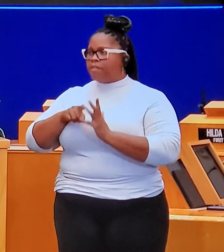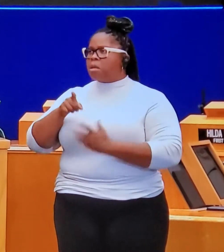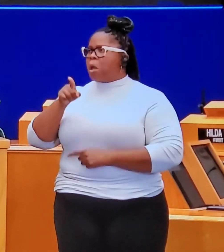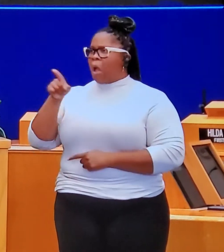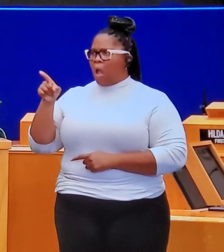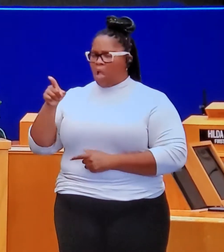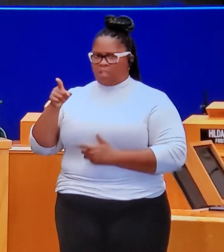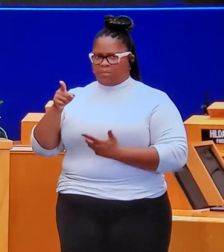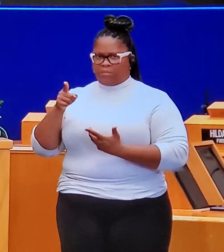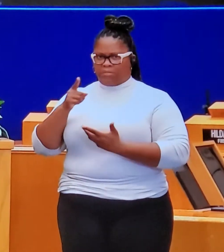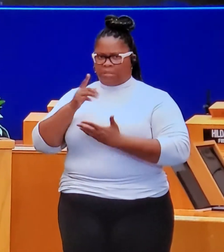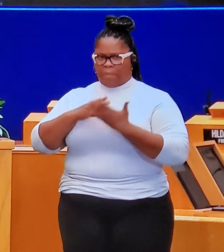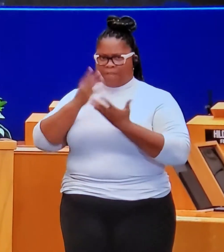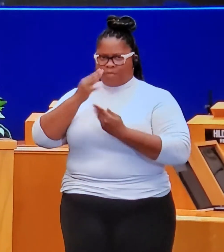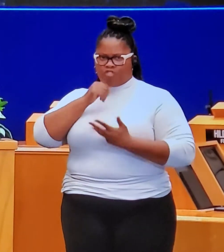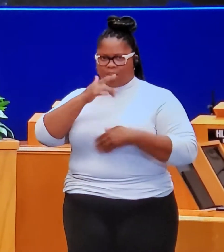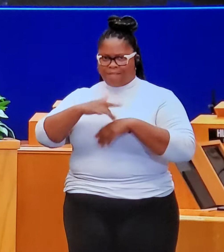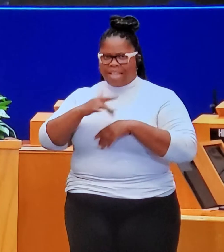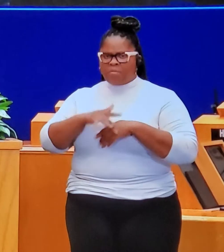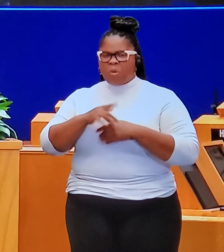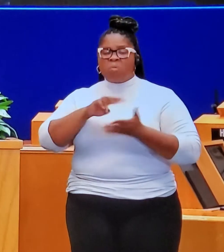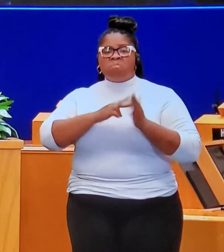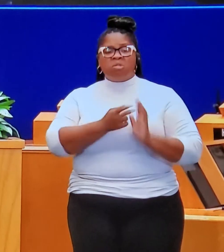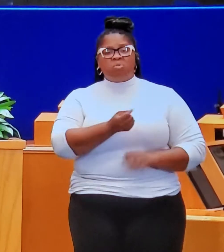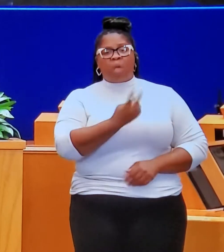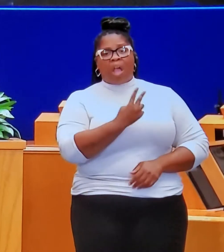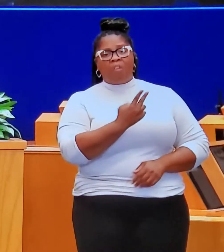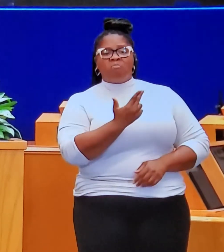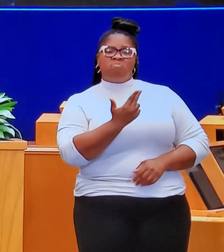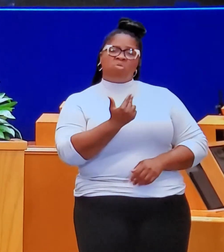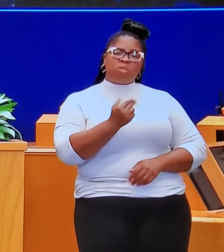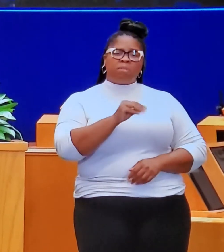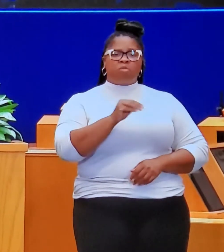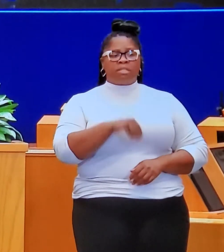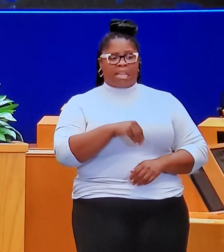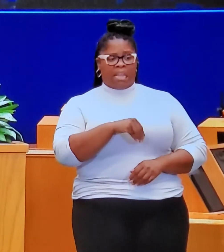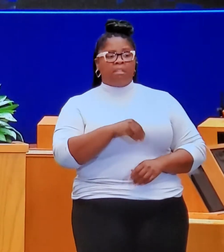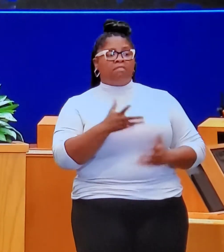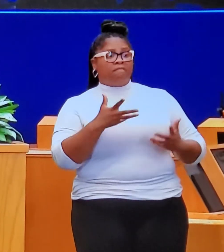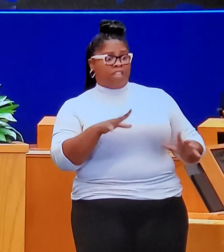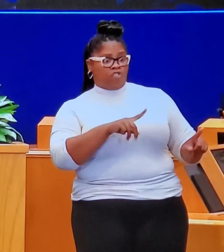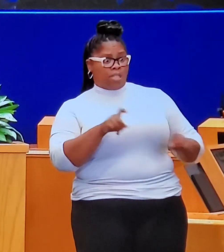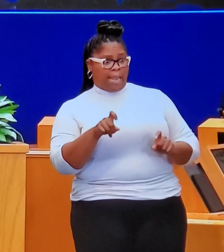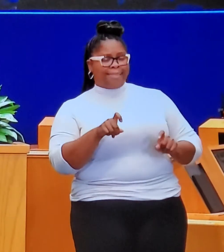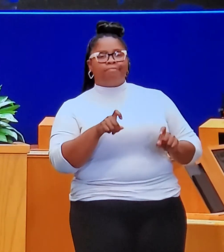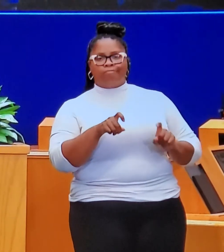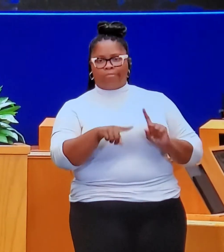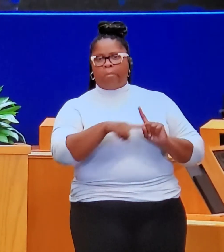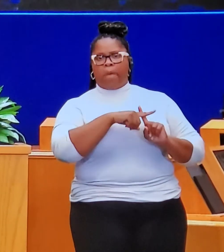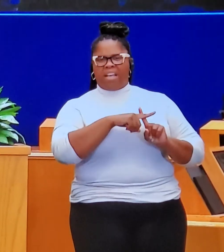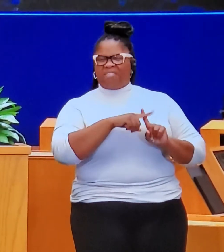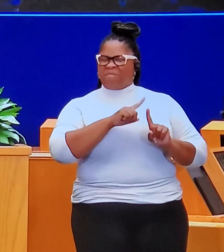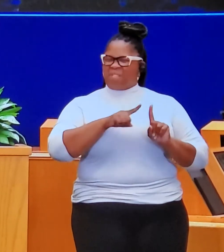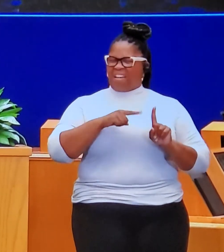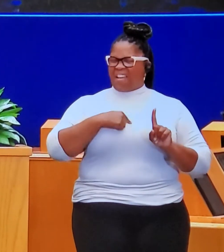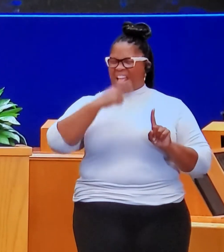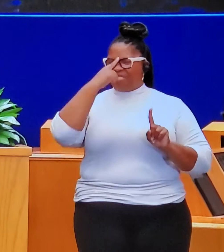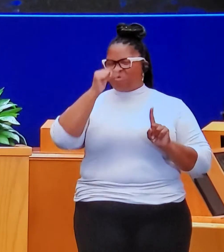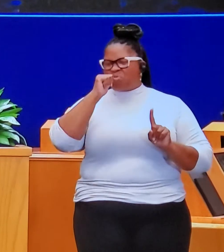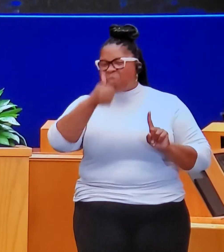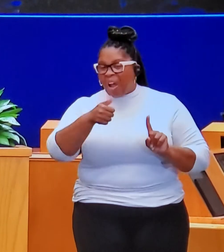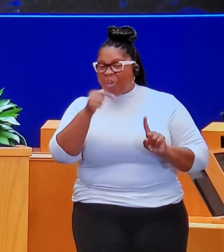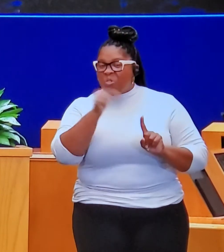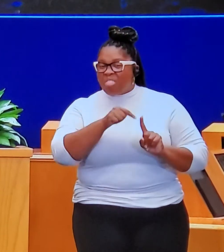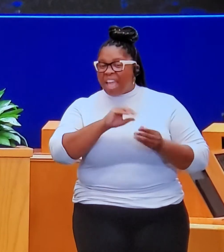So about 12 to 13% of folks are positive right now who have been tested, But again, I think that number will change